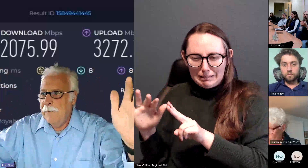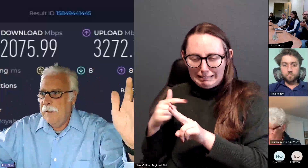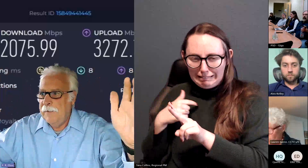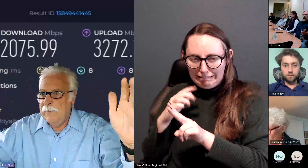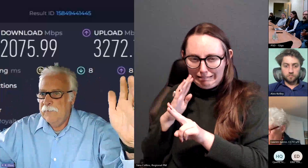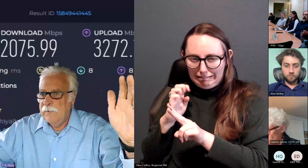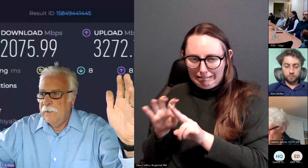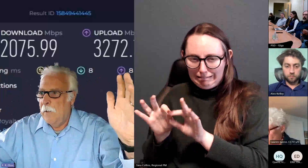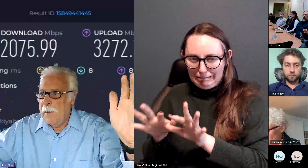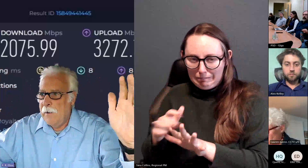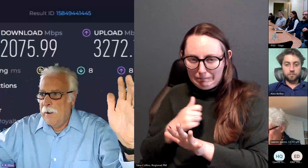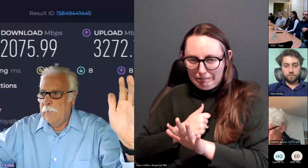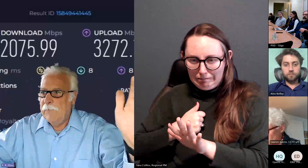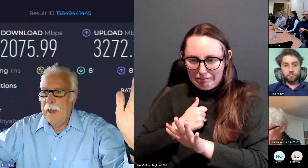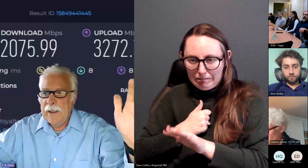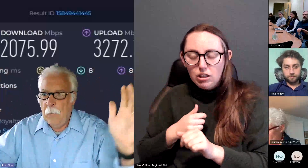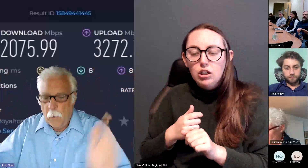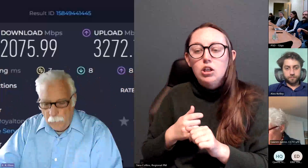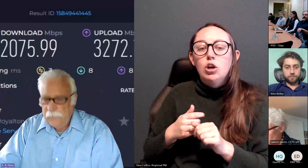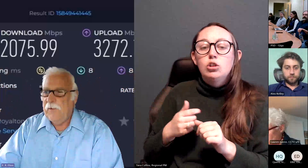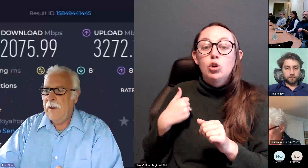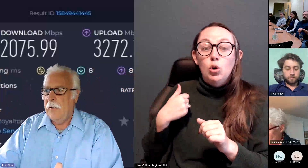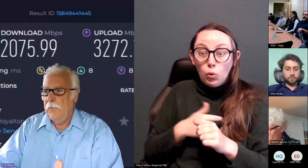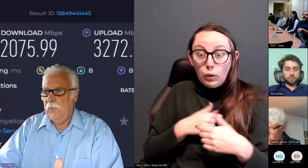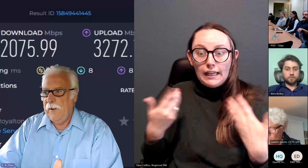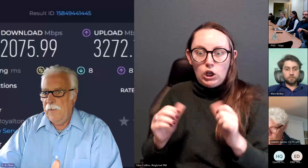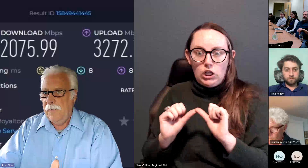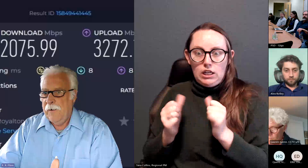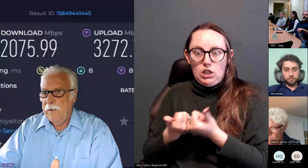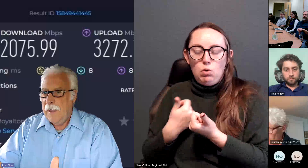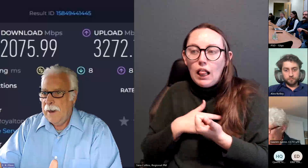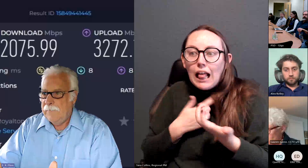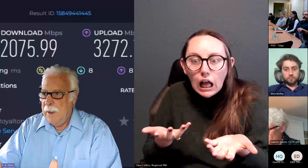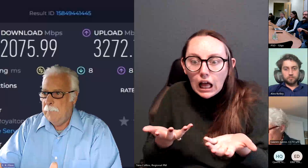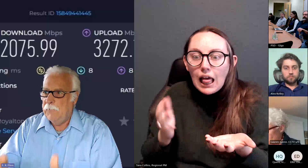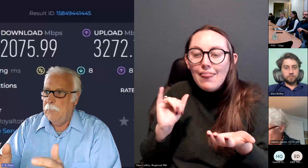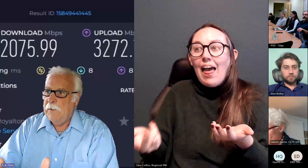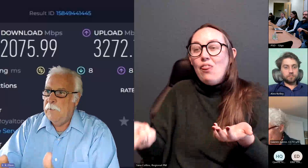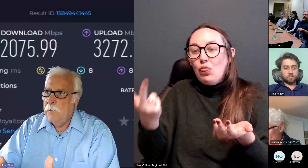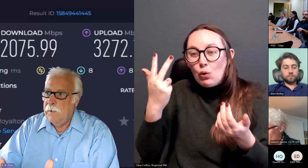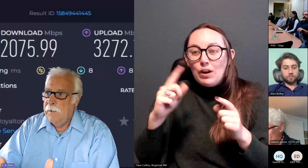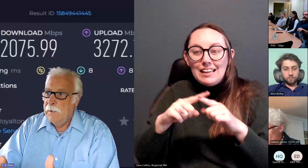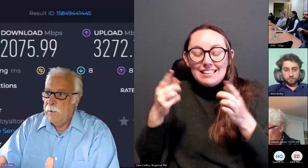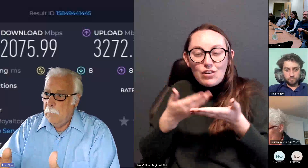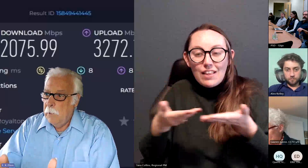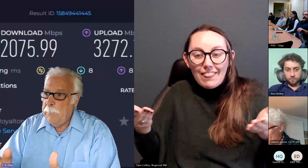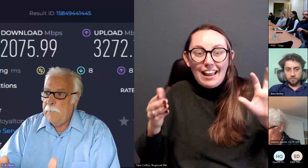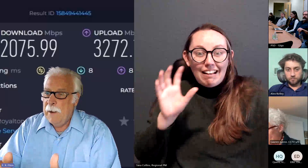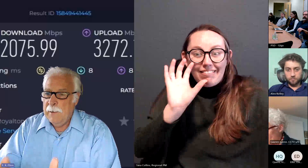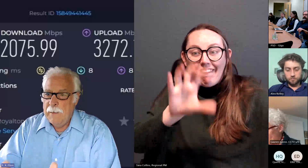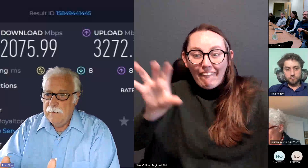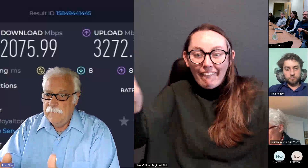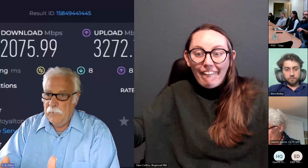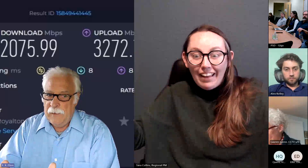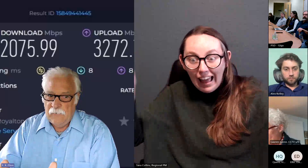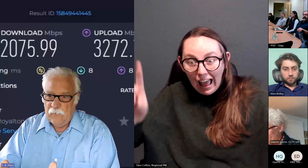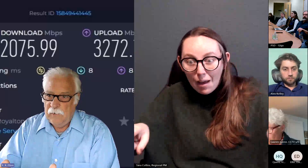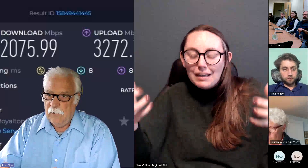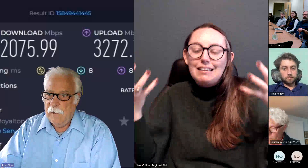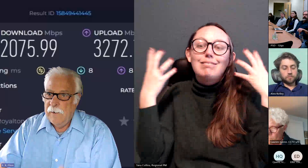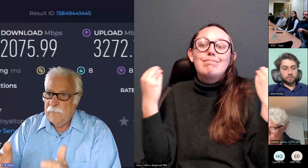3 different things going on. We've got to get all the stakeholders together at a table. So VCUDA will be recommending